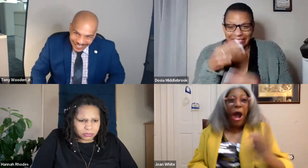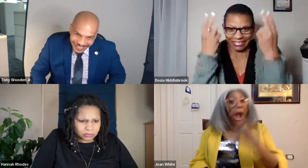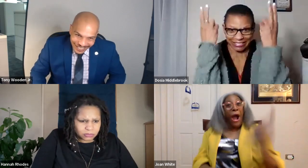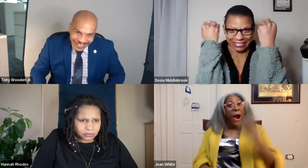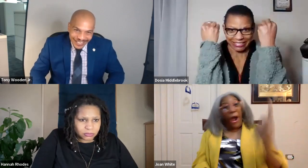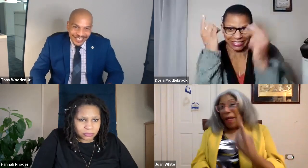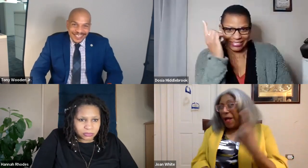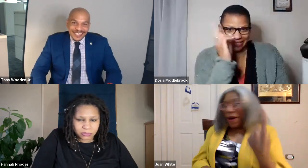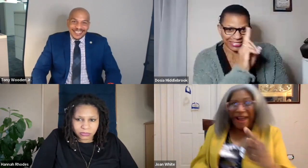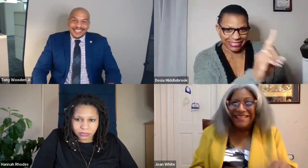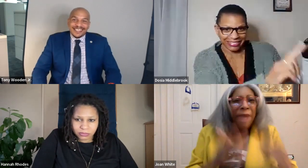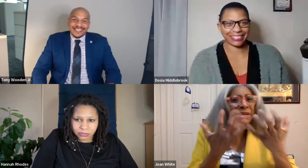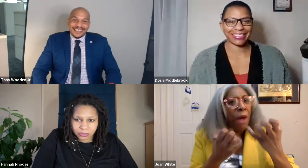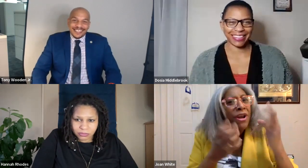You remember that?